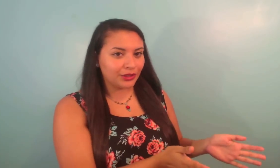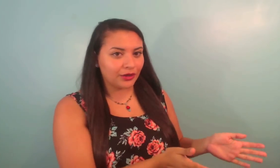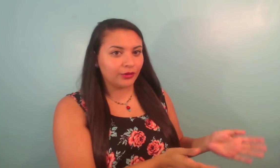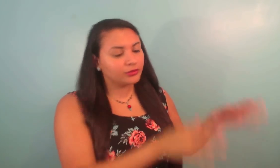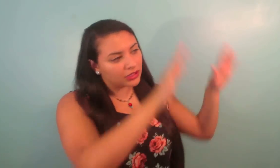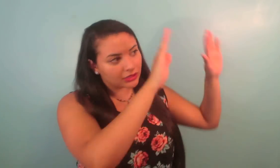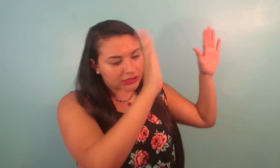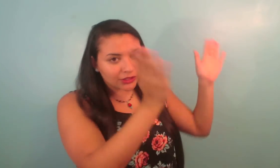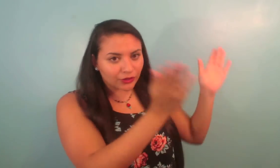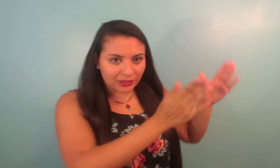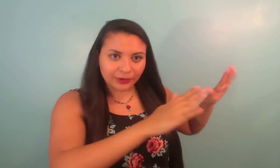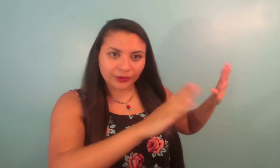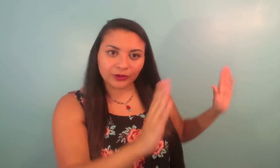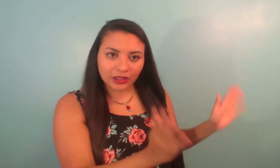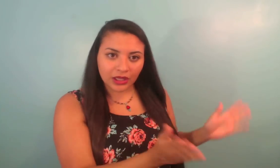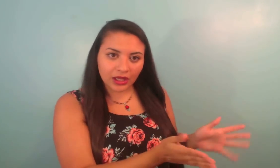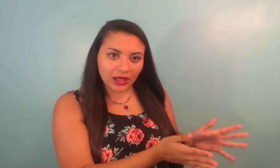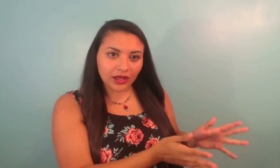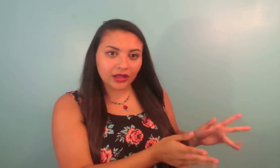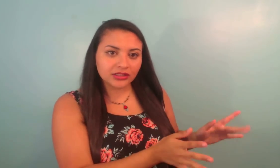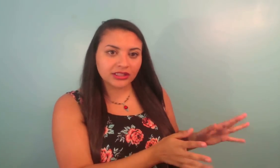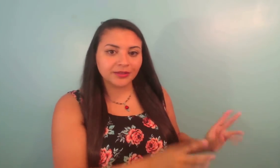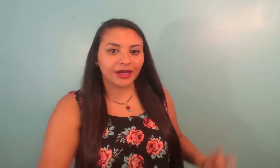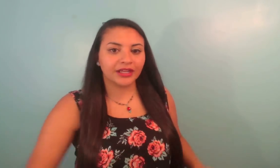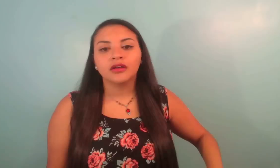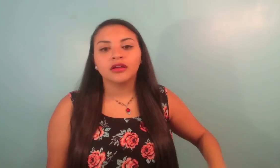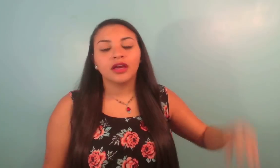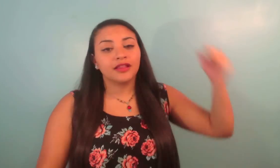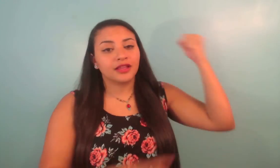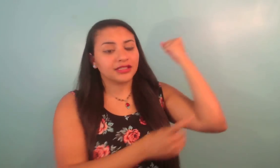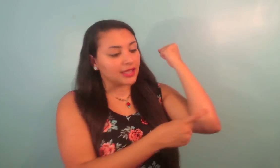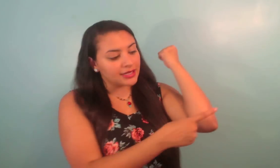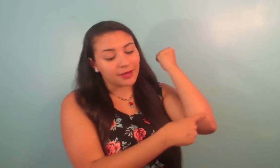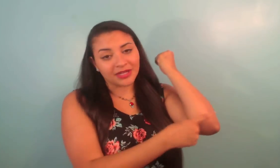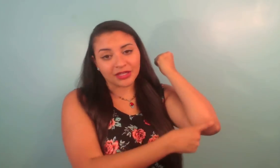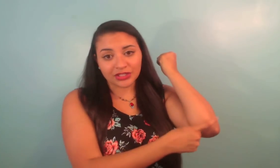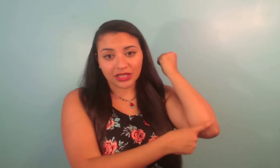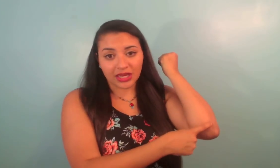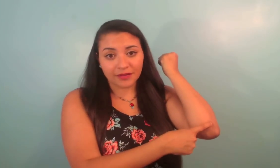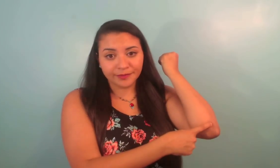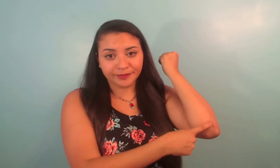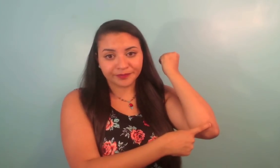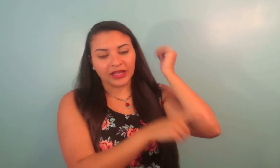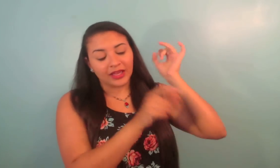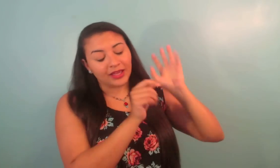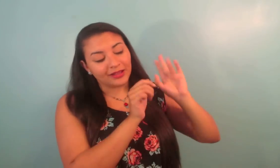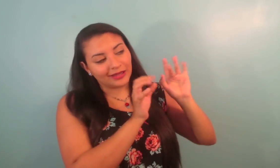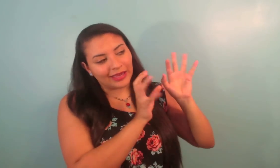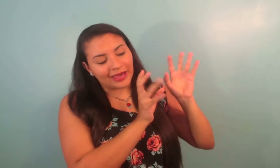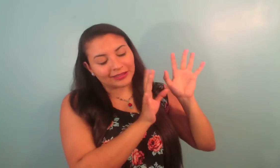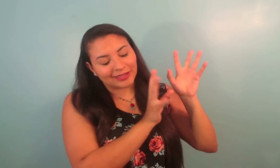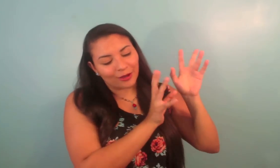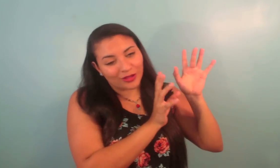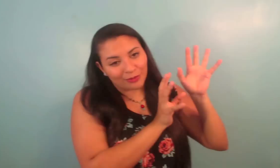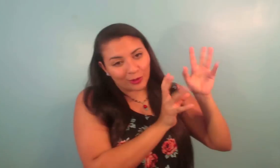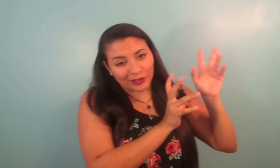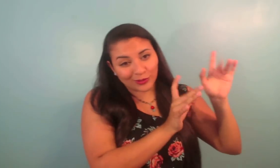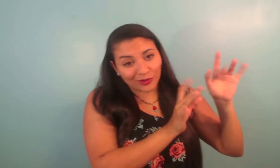know? Stereotypical. Sexy body. And then I signed Temptation again. And then I acted out them going towards